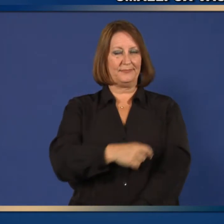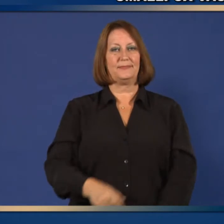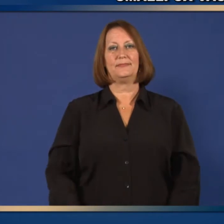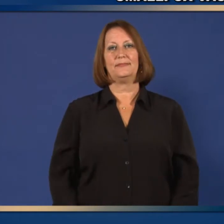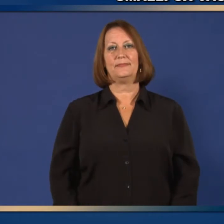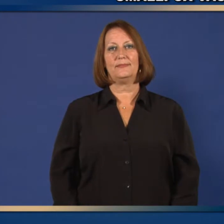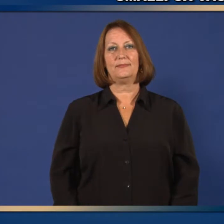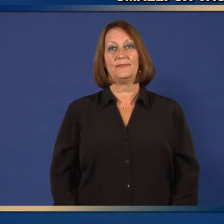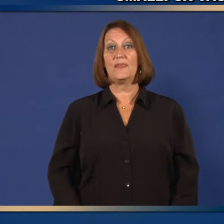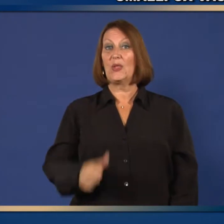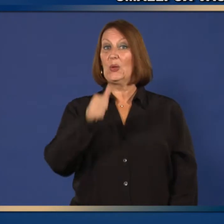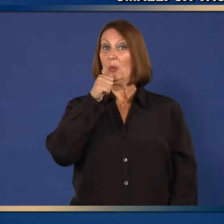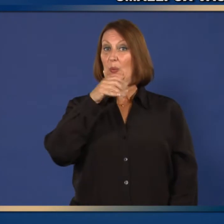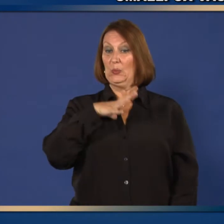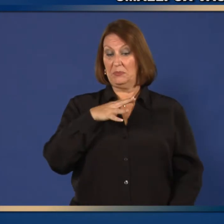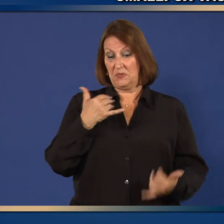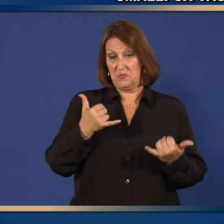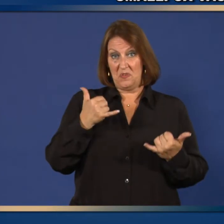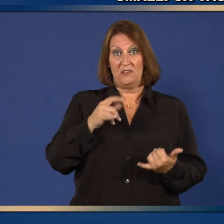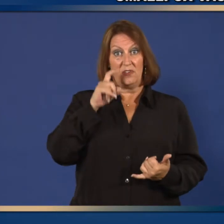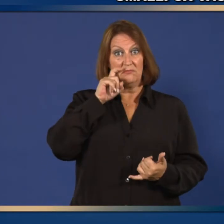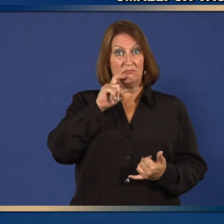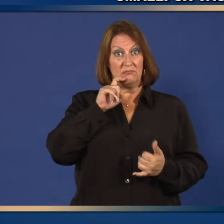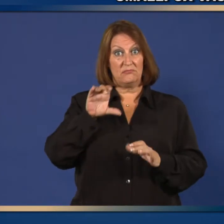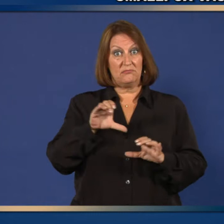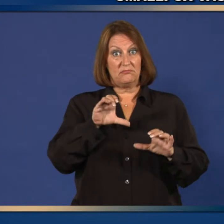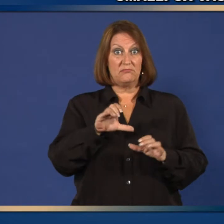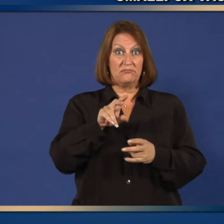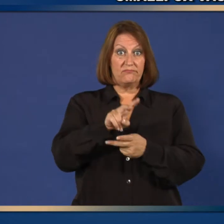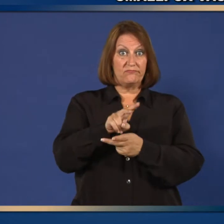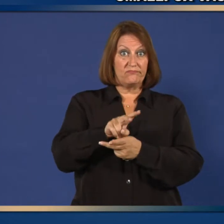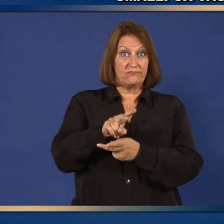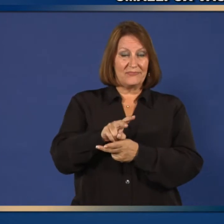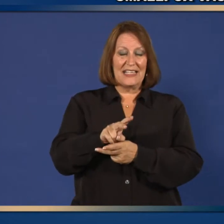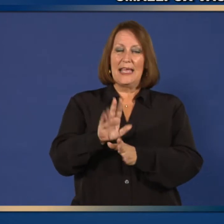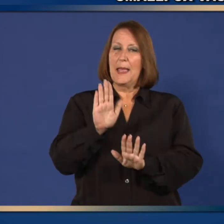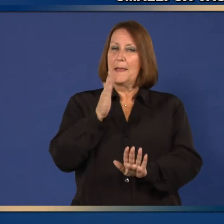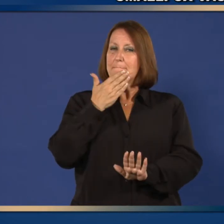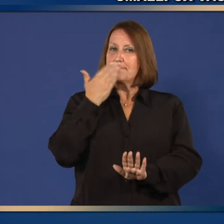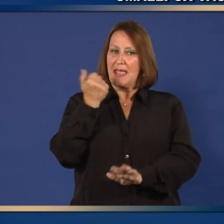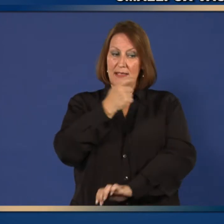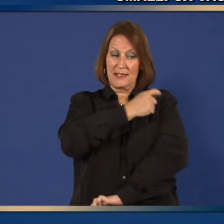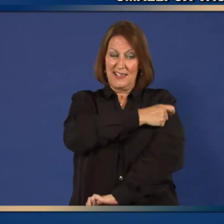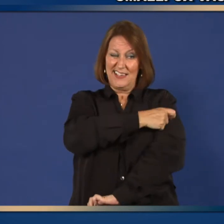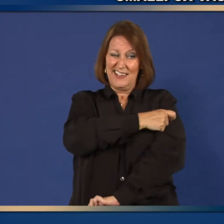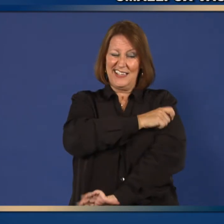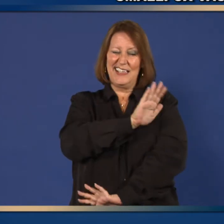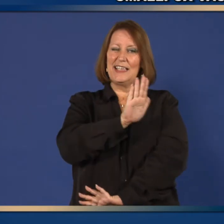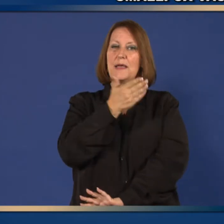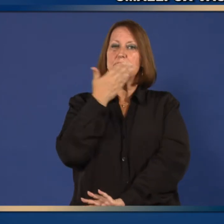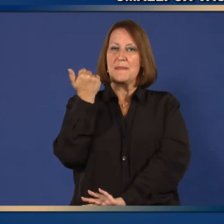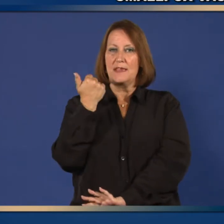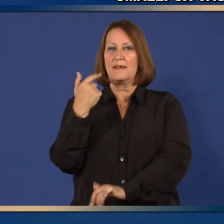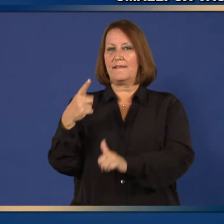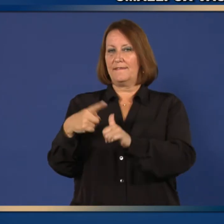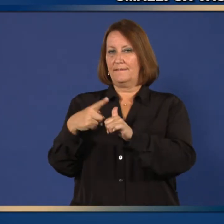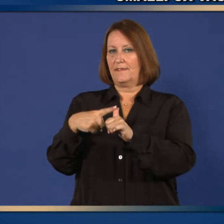Sexually active women are encouraged to take a pregnancy test before getting the vaccine.